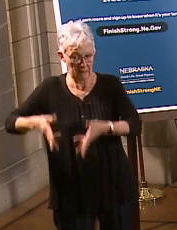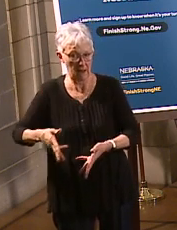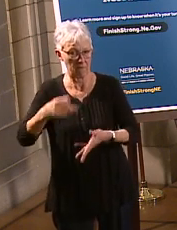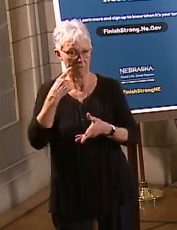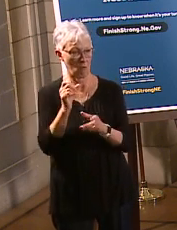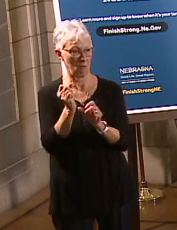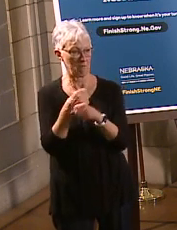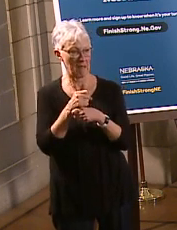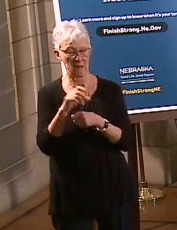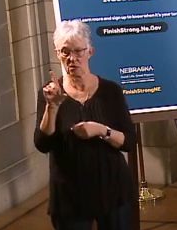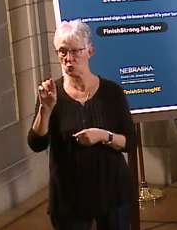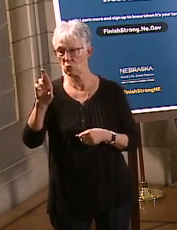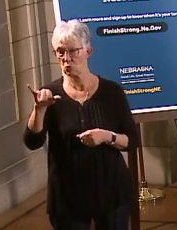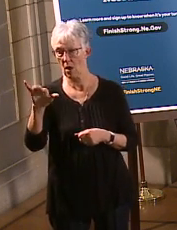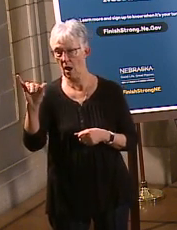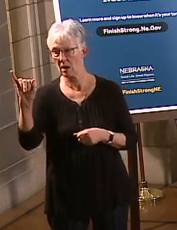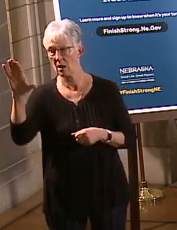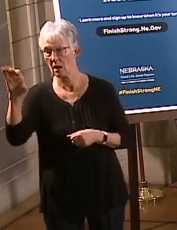And,